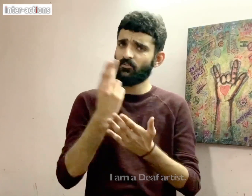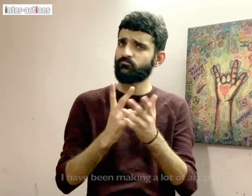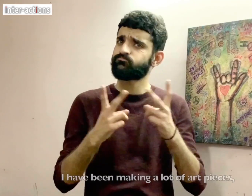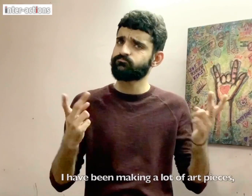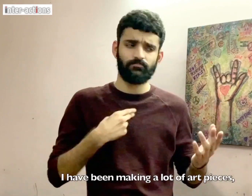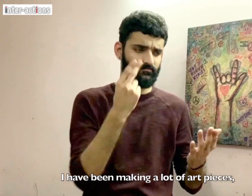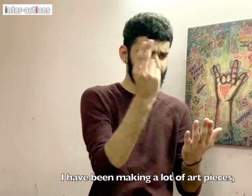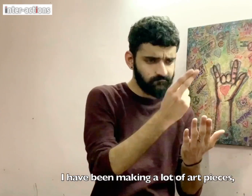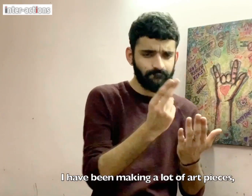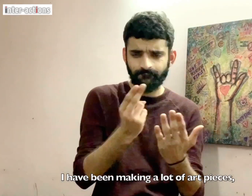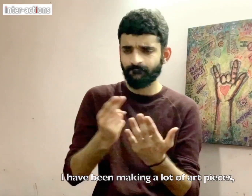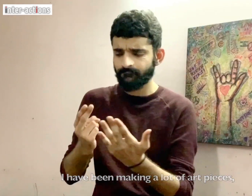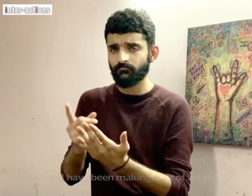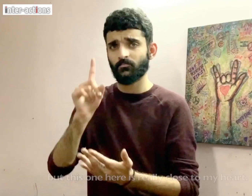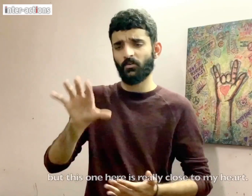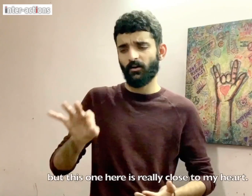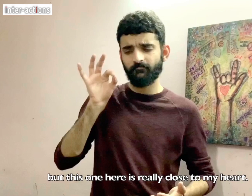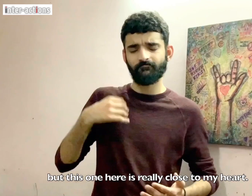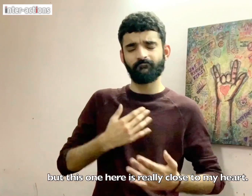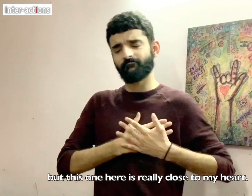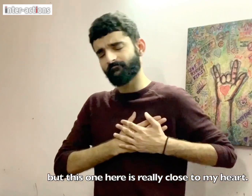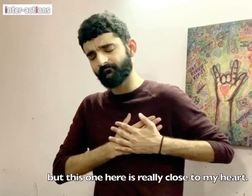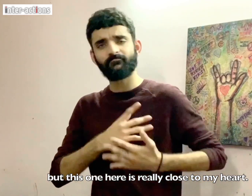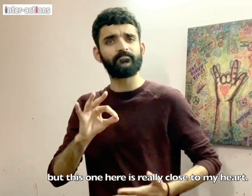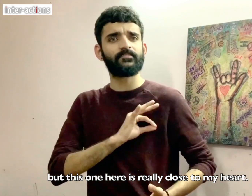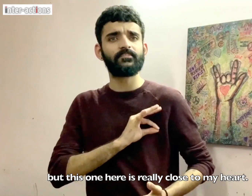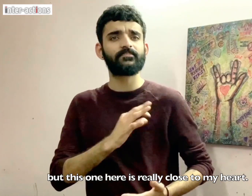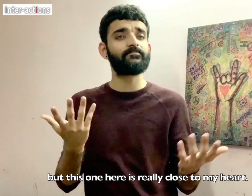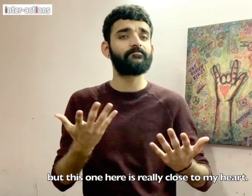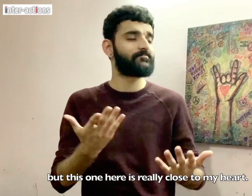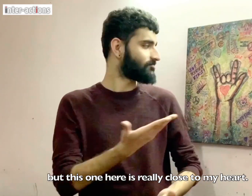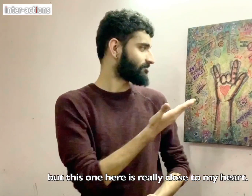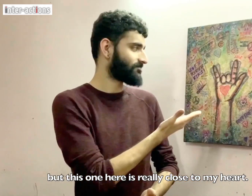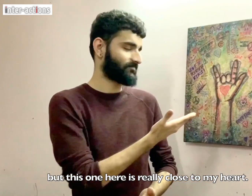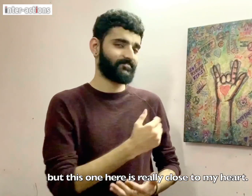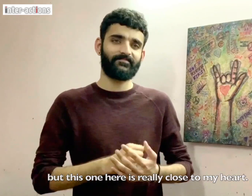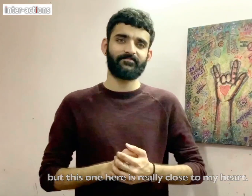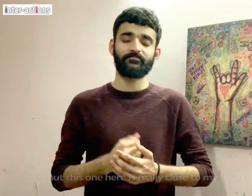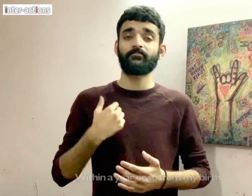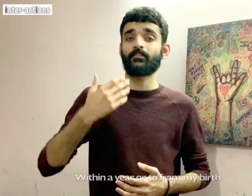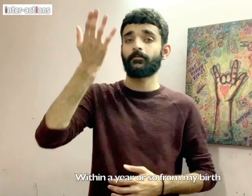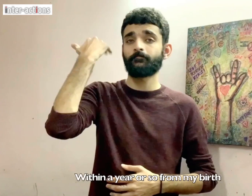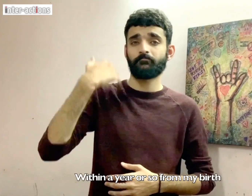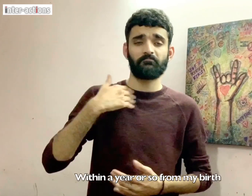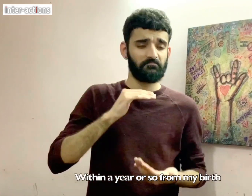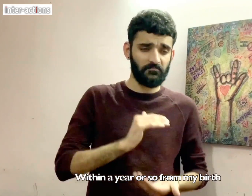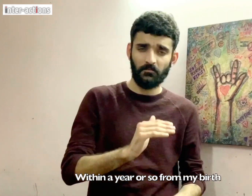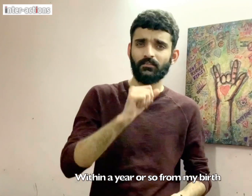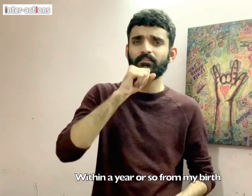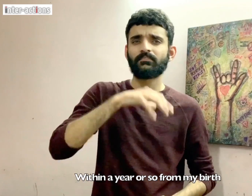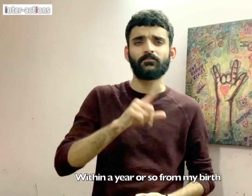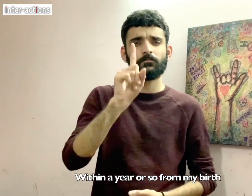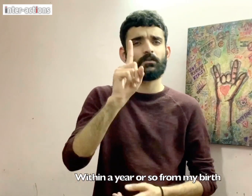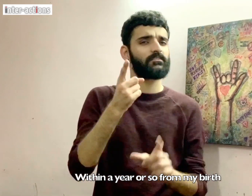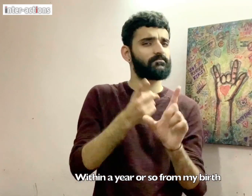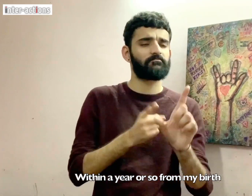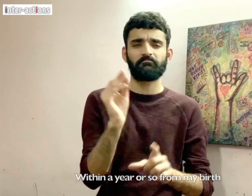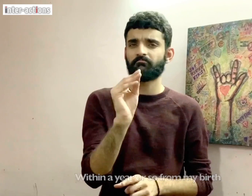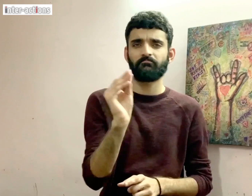a deaf artist. I have been making a lot of art pieces, but this one here is really close to my heart. Within a year or so from my birth, I